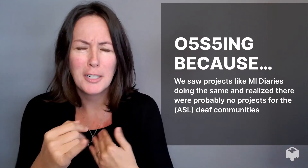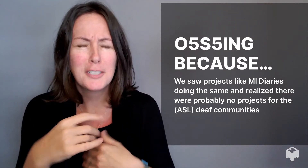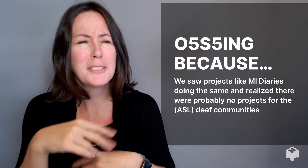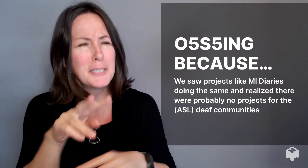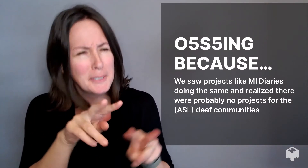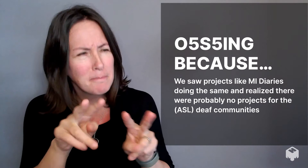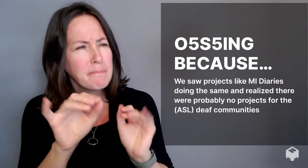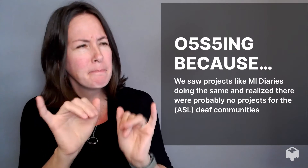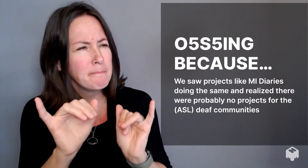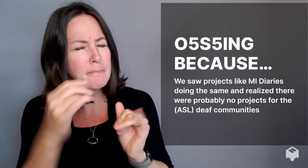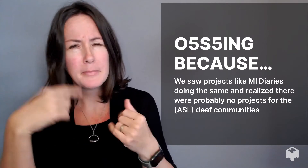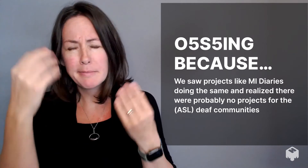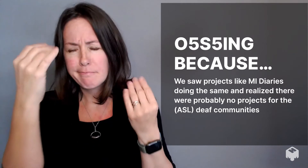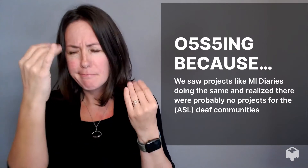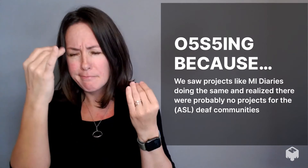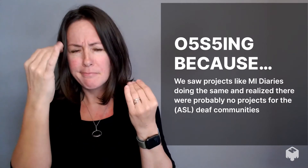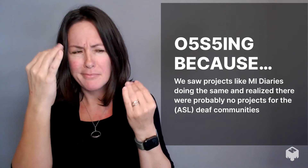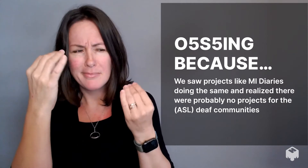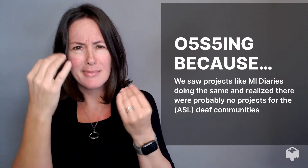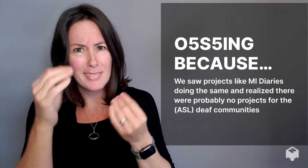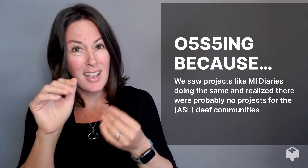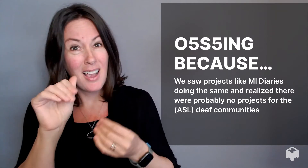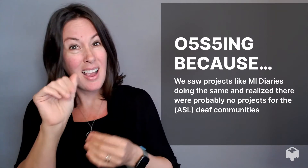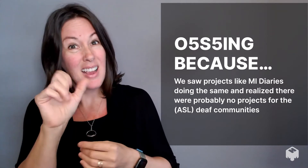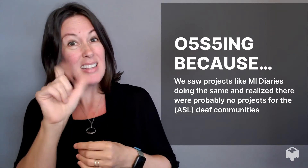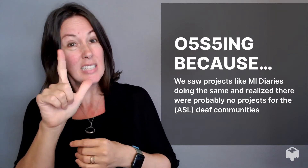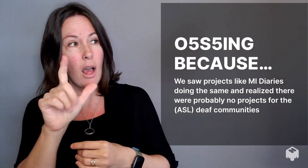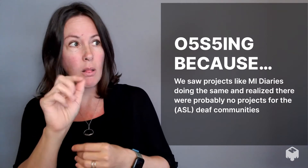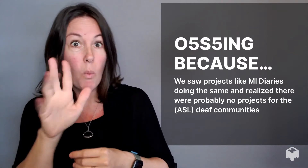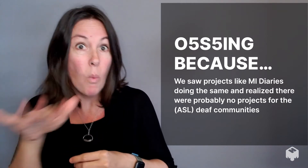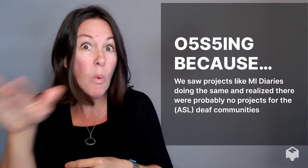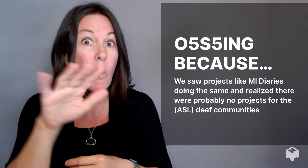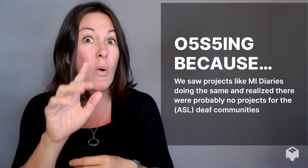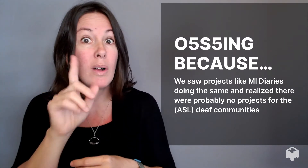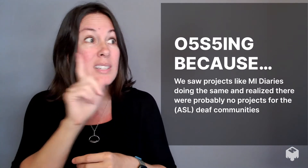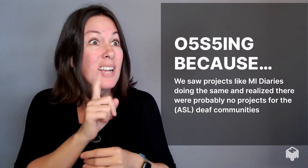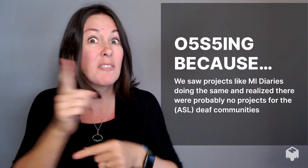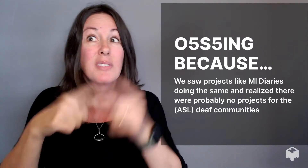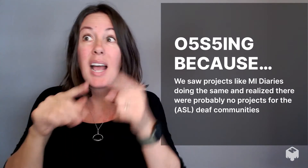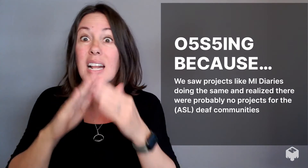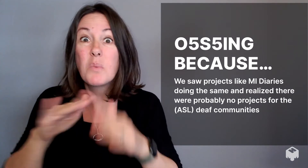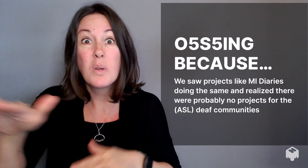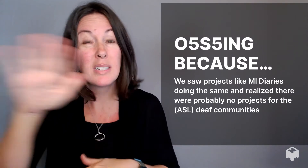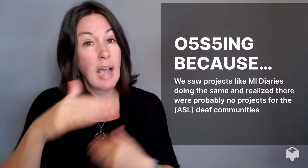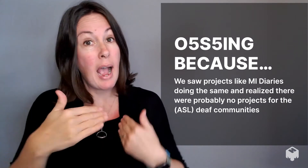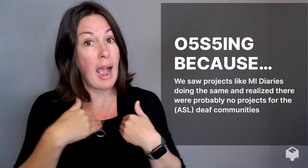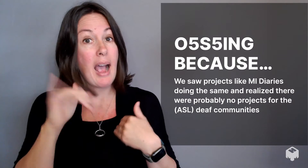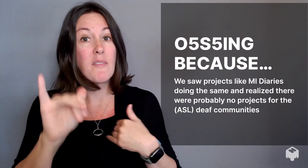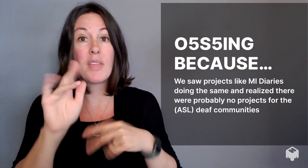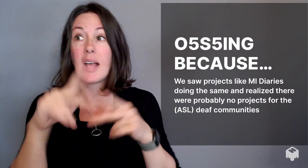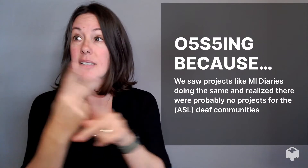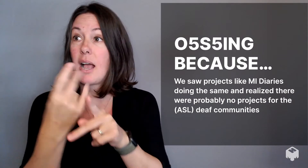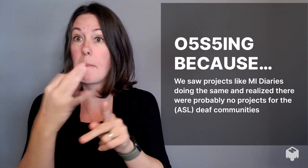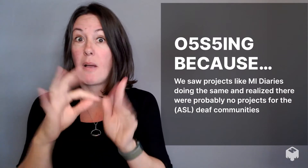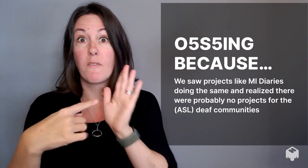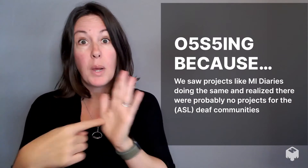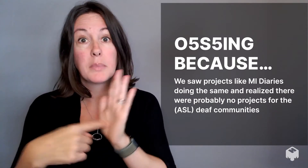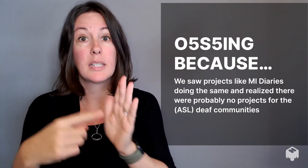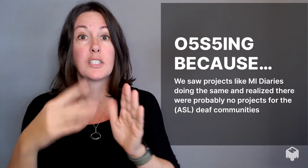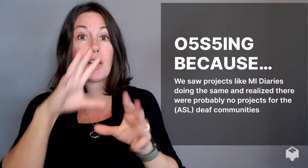is a wonderful project, but it has got us thinking, are the ASL or deaf signing communities in the world being